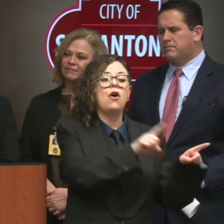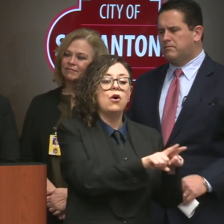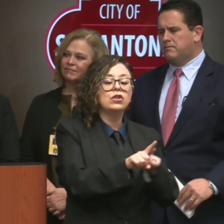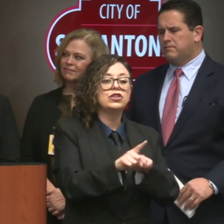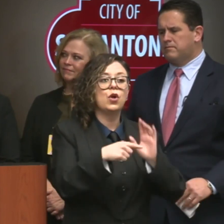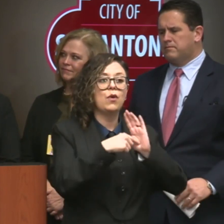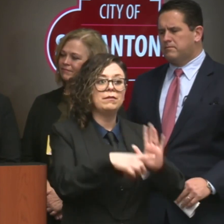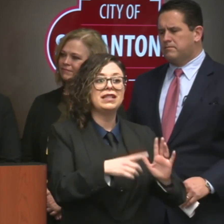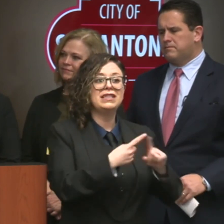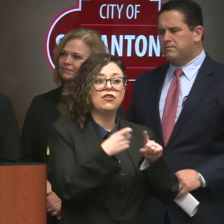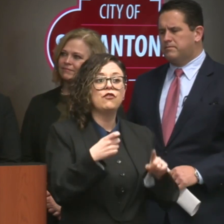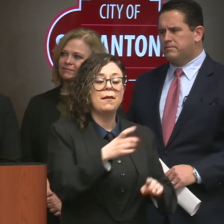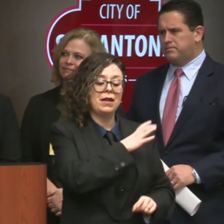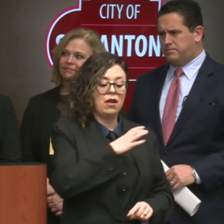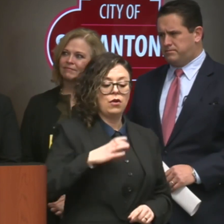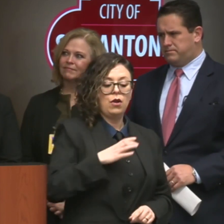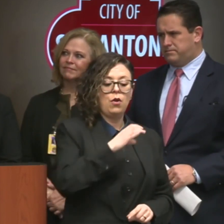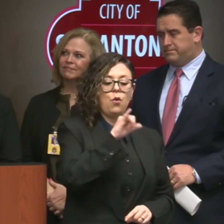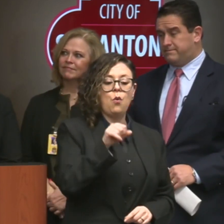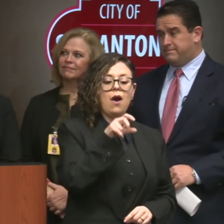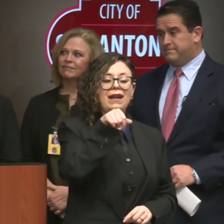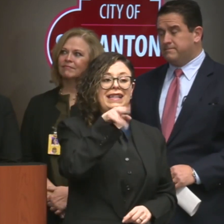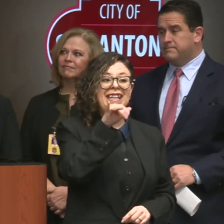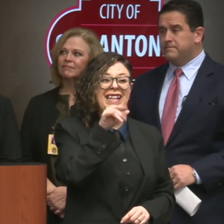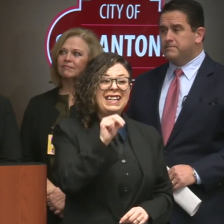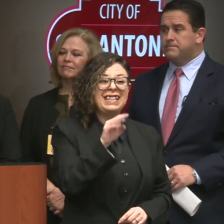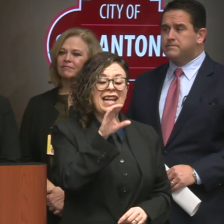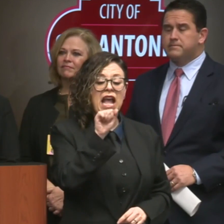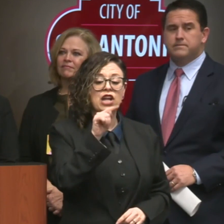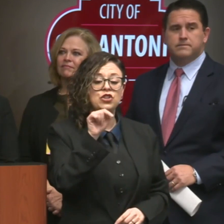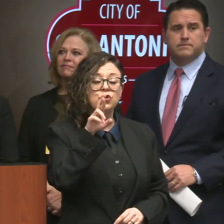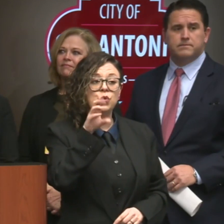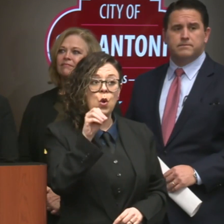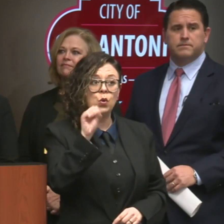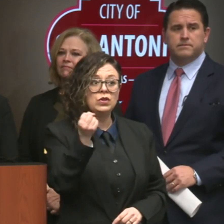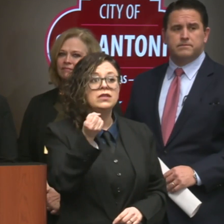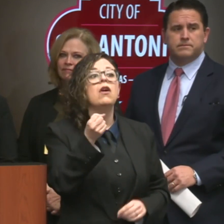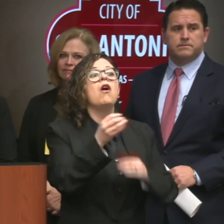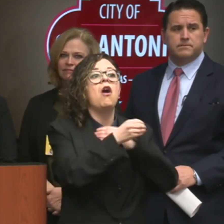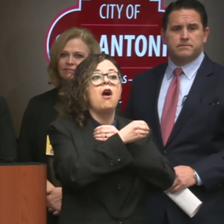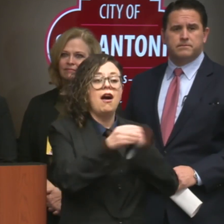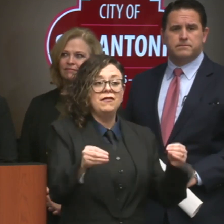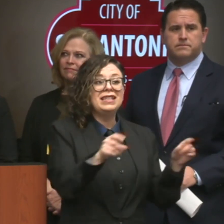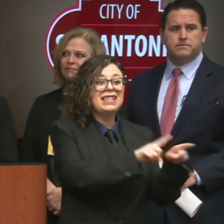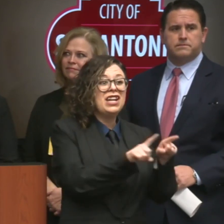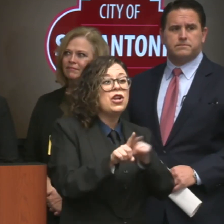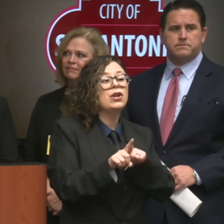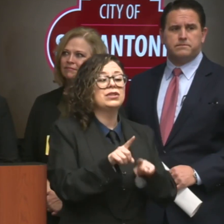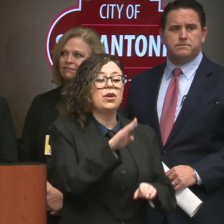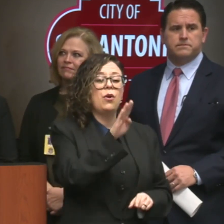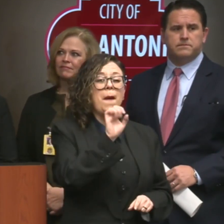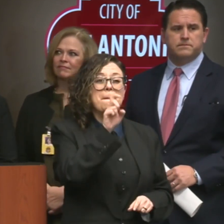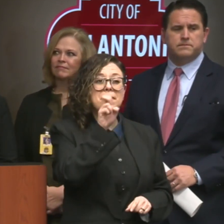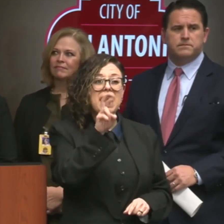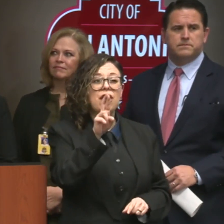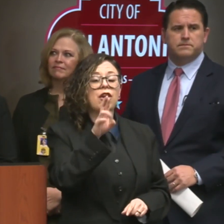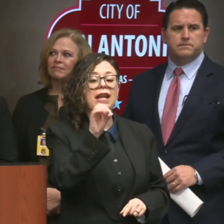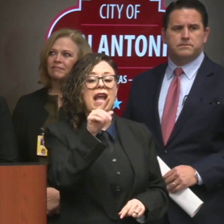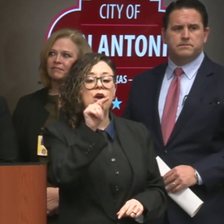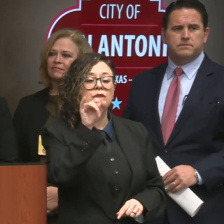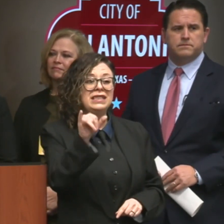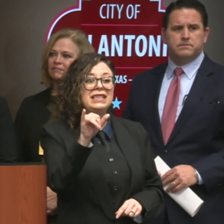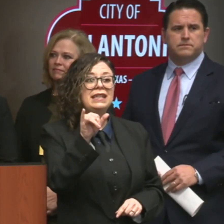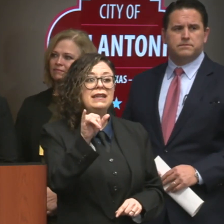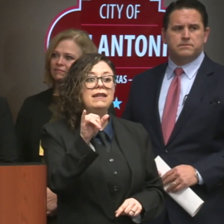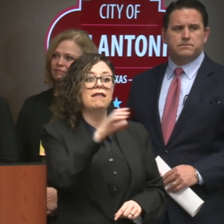representatives from Congressman Joaquin Castro's office. And I do want to say thank you to our Bexar County congressional delegation for hosting us in D.C. to